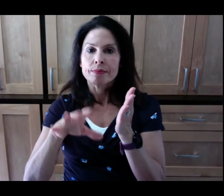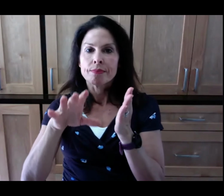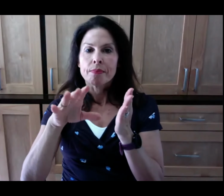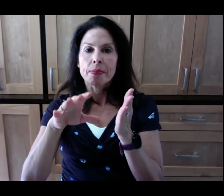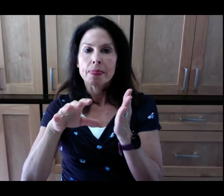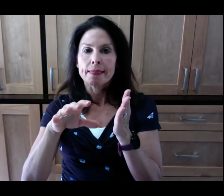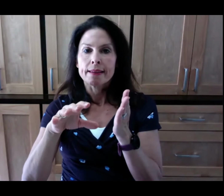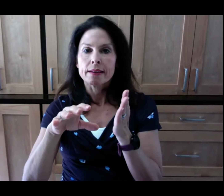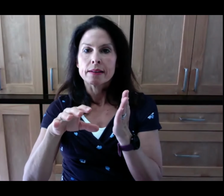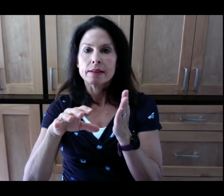About the resources.